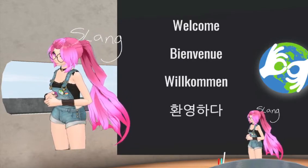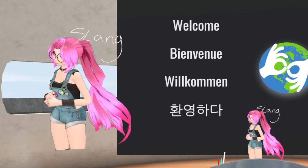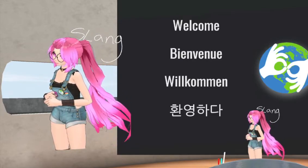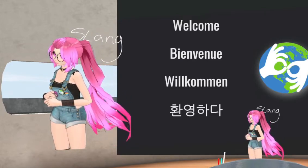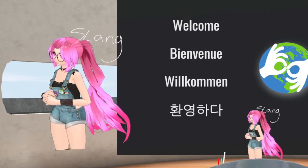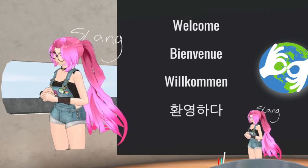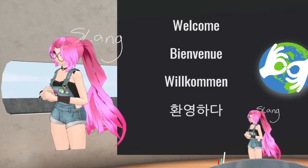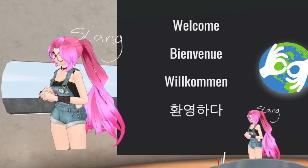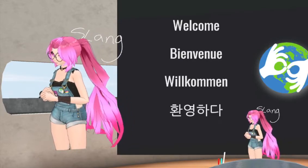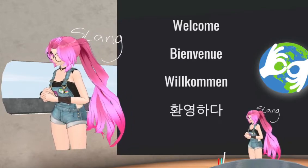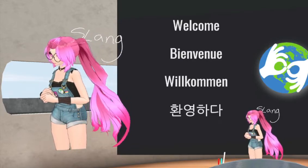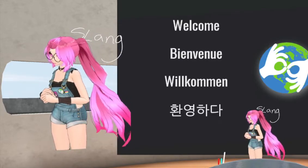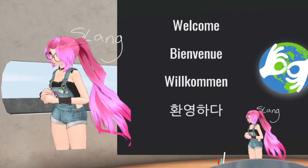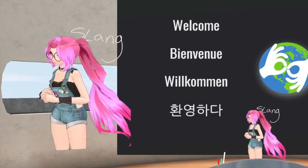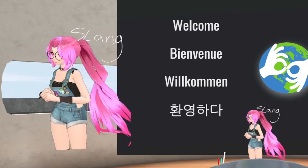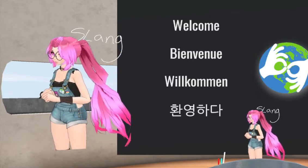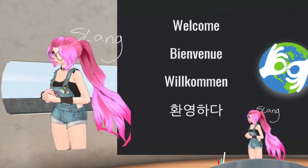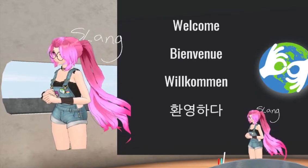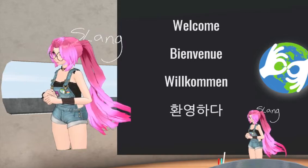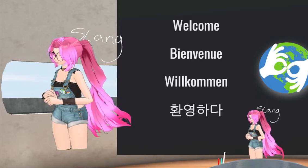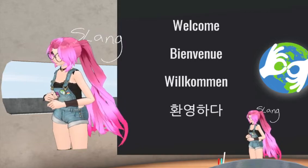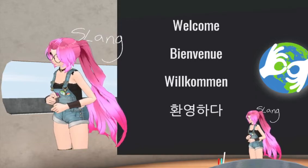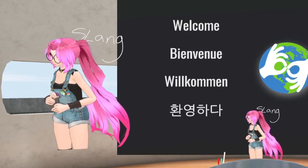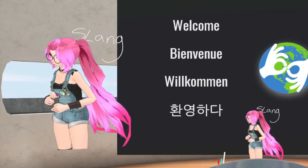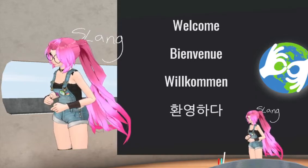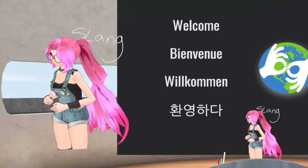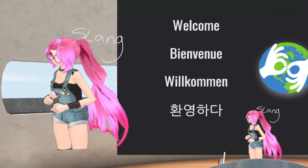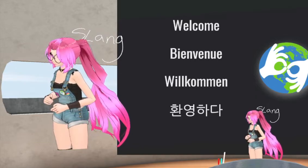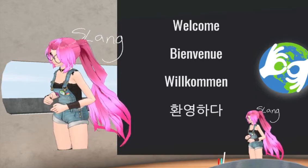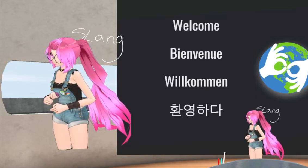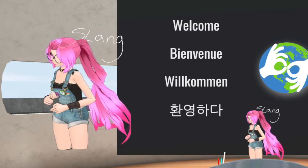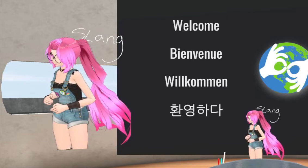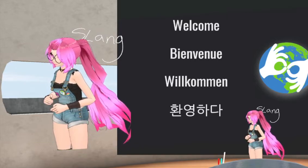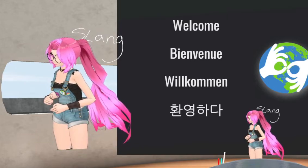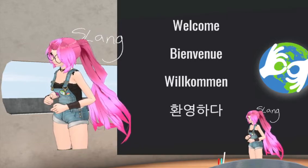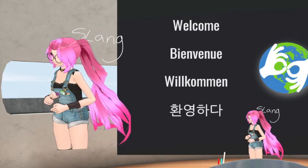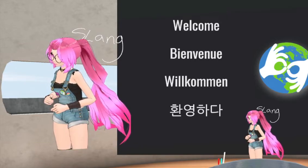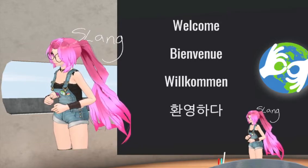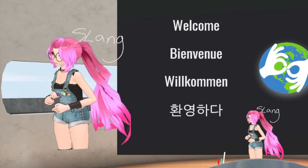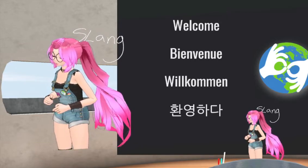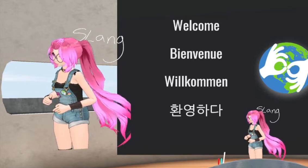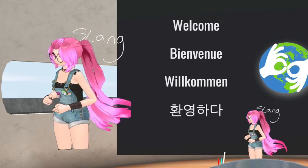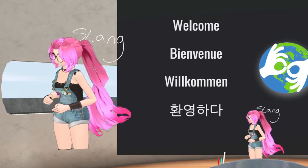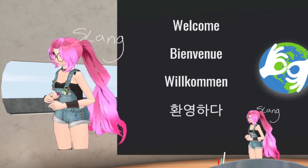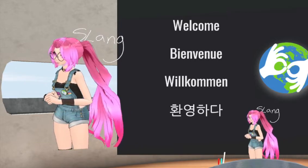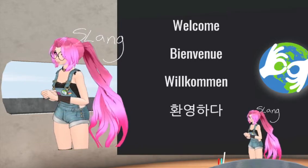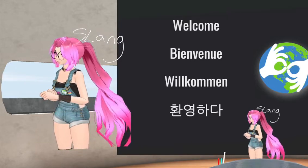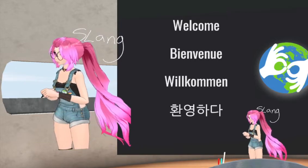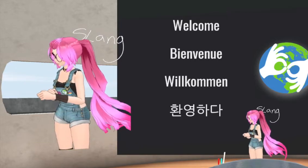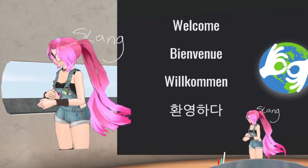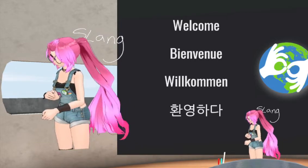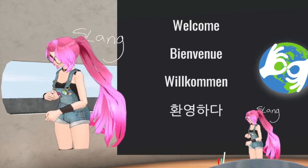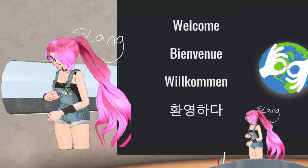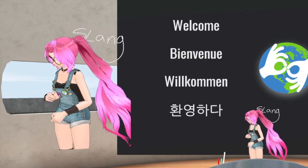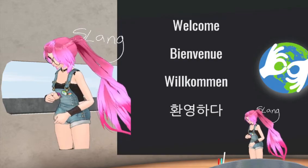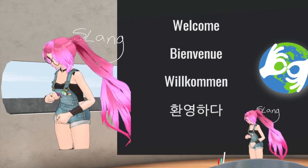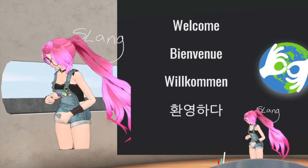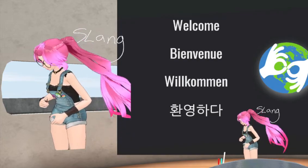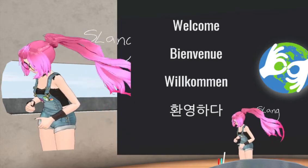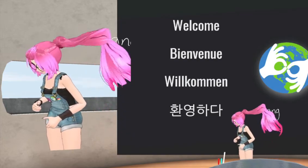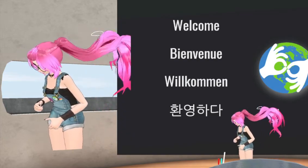Yeah, Void, you're on the very similar vein. Do you want to take a guess, Big Brain? Yeah, can you come a little closer just because it's hard to see your avatar's